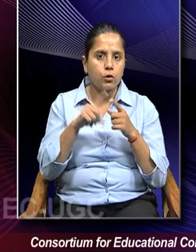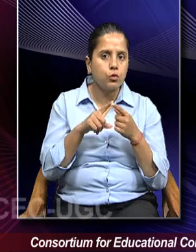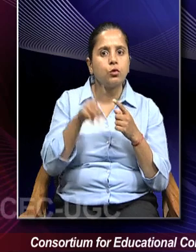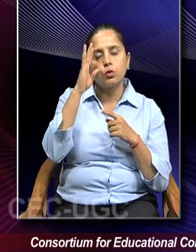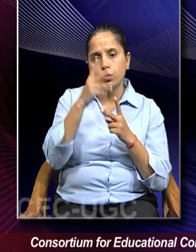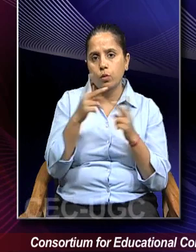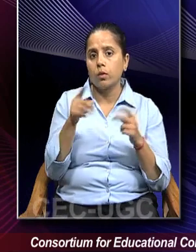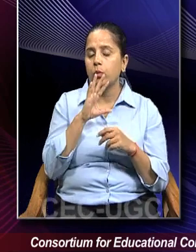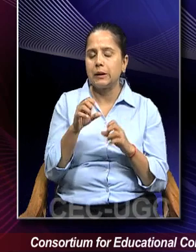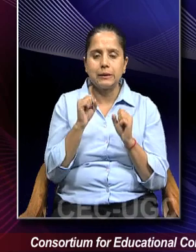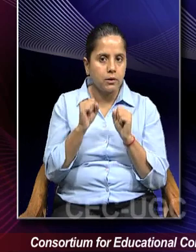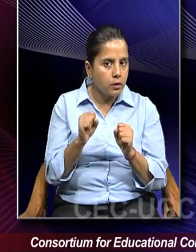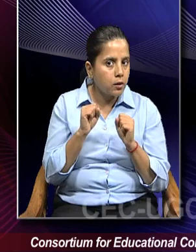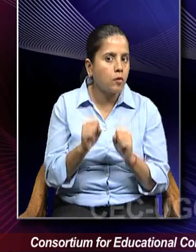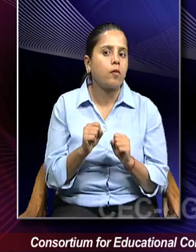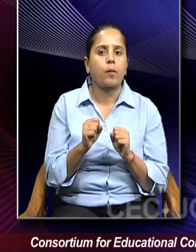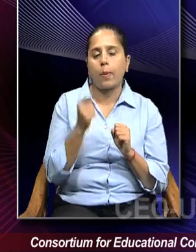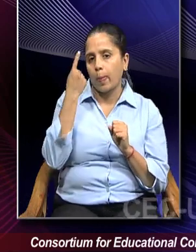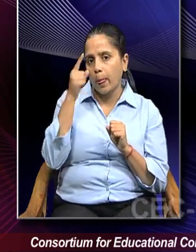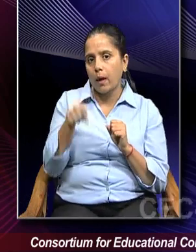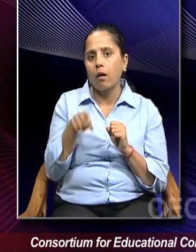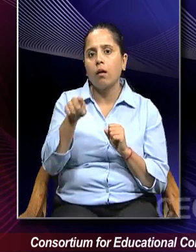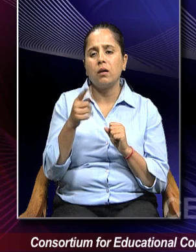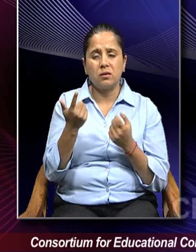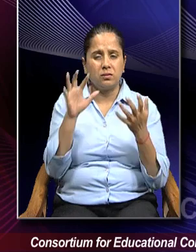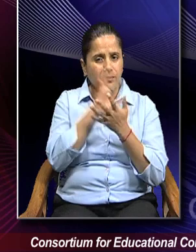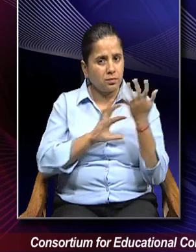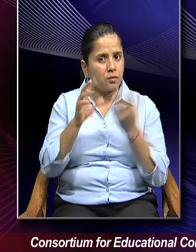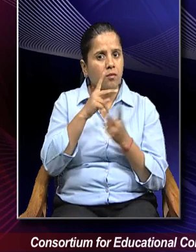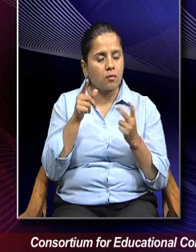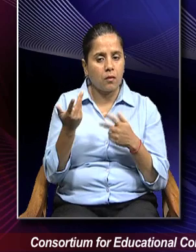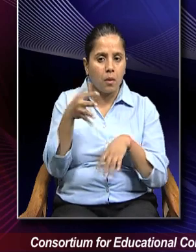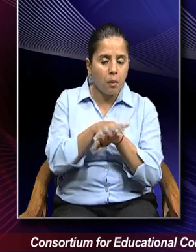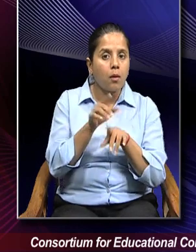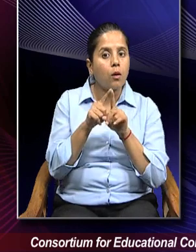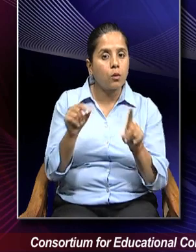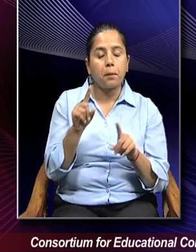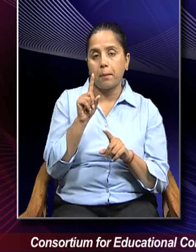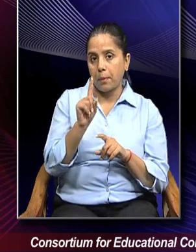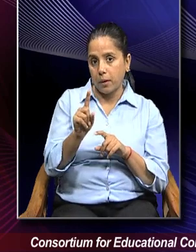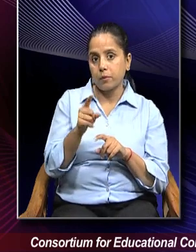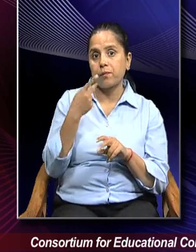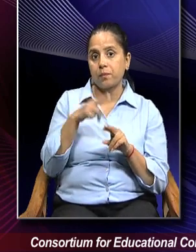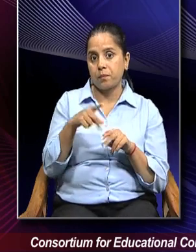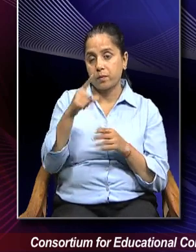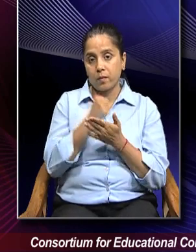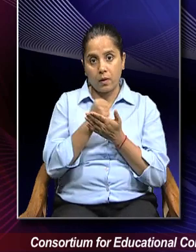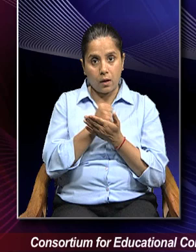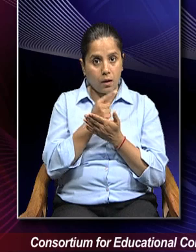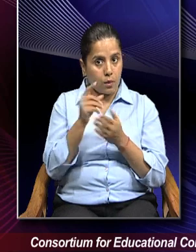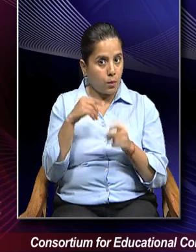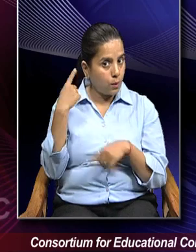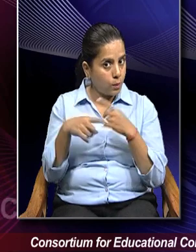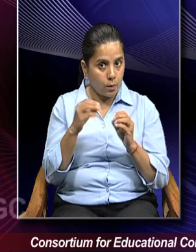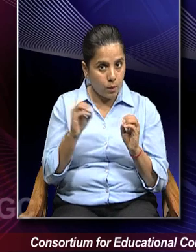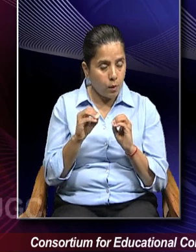because it is really very difficult to and cumbersome also to implement that unless you are practicing it